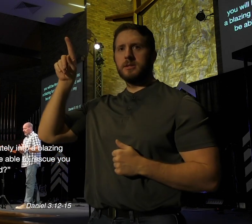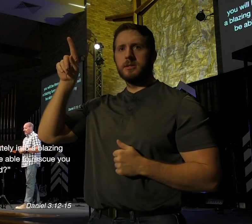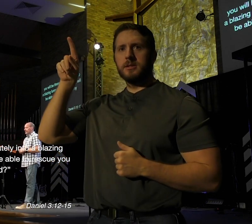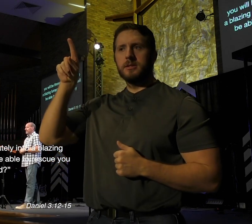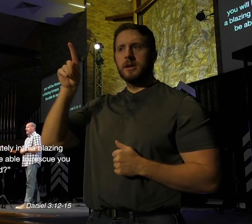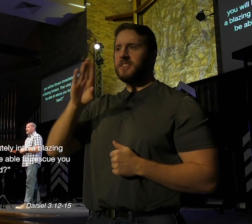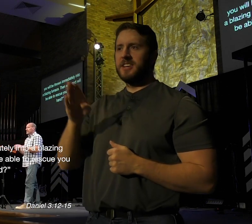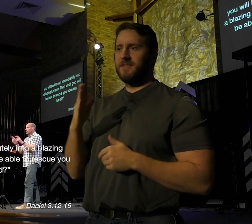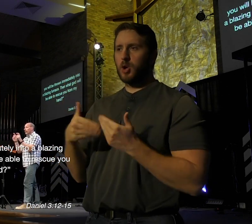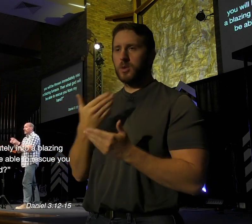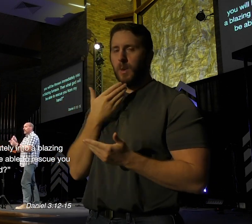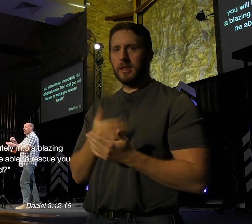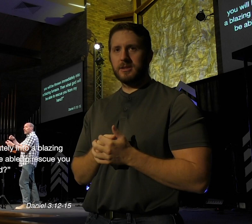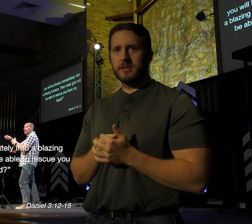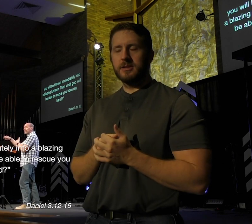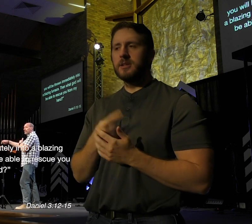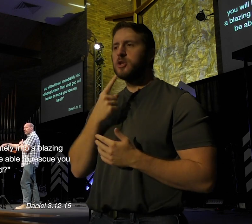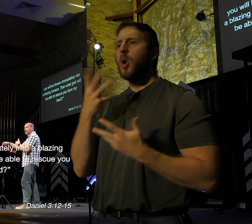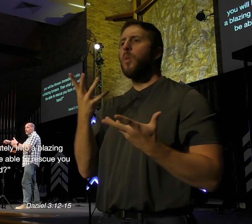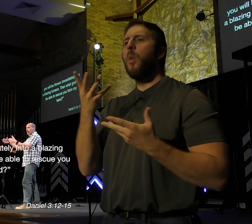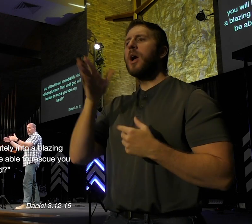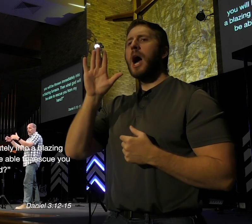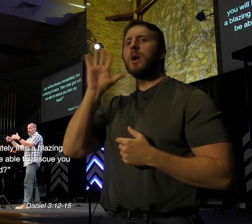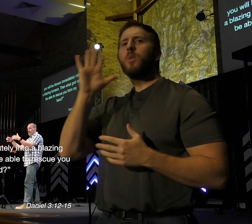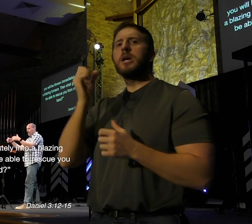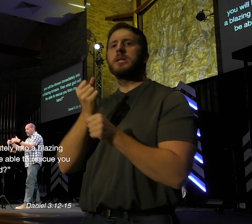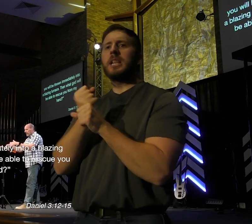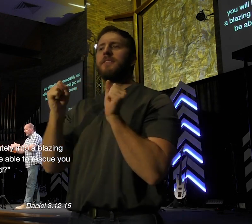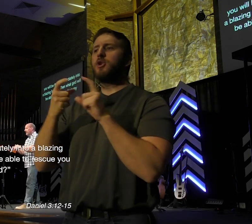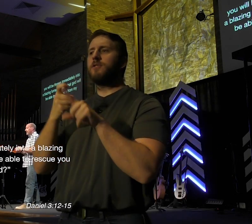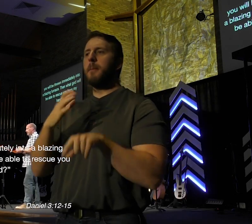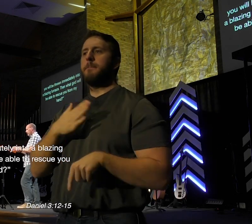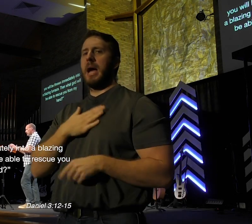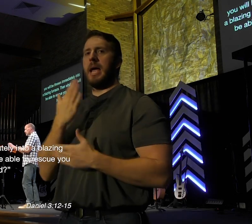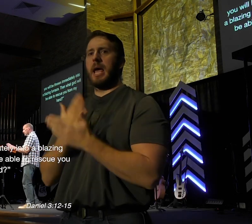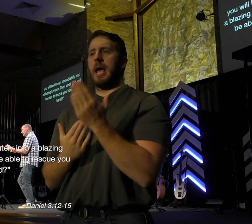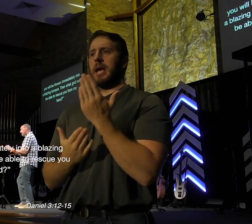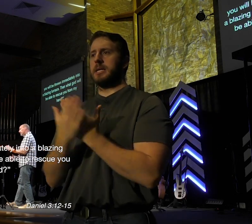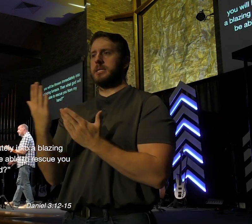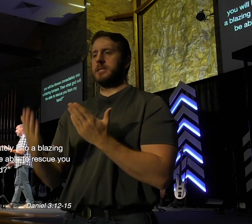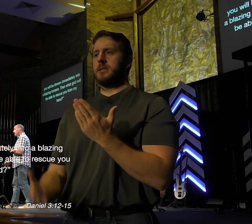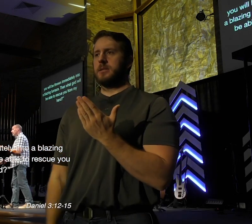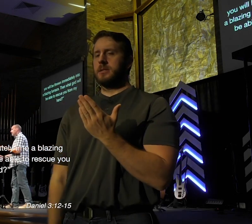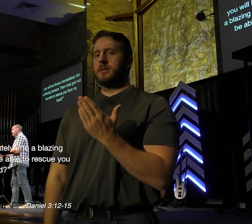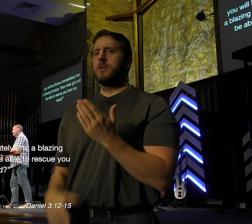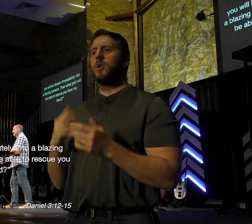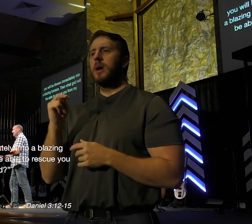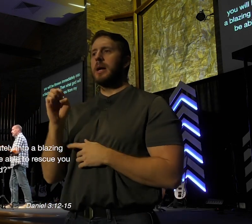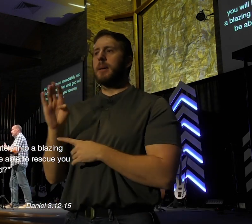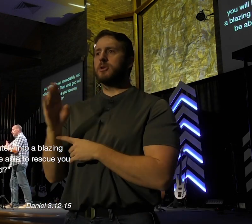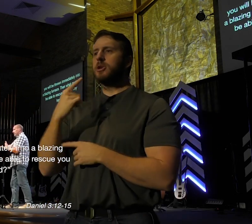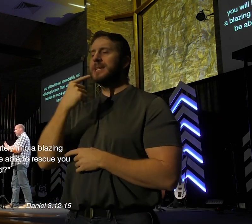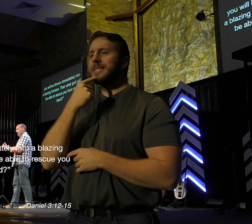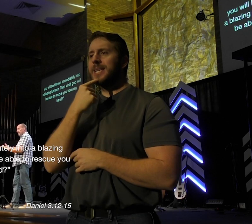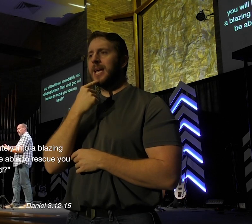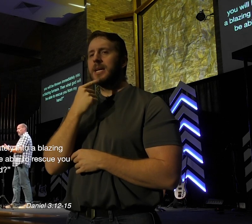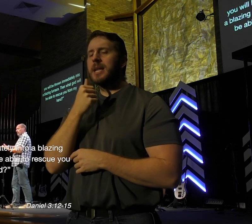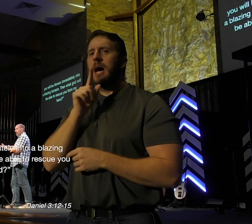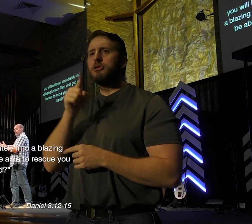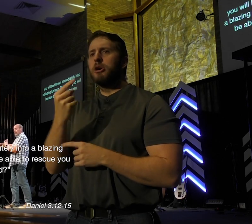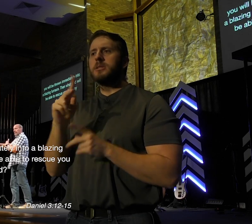never goes well. He says, what God will deliver you out of my hand? So what Nebuchadnezzar is doing is, this is not just